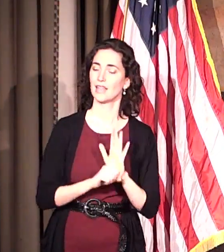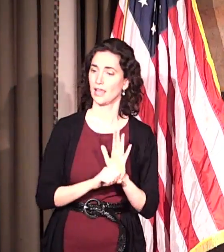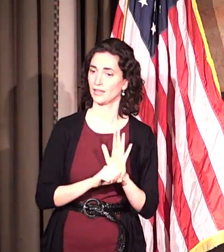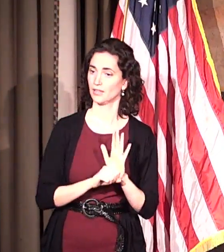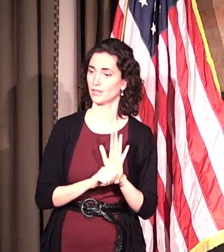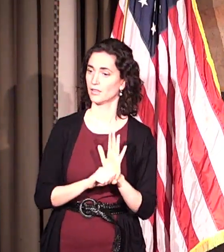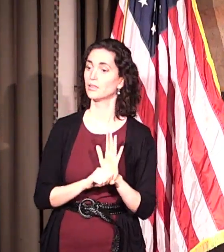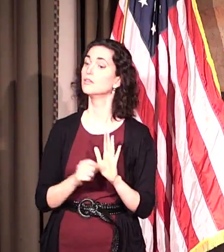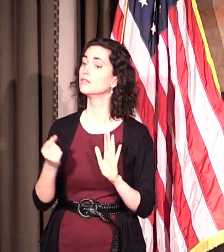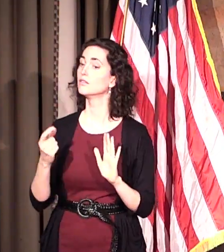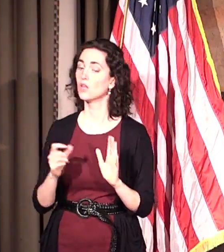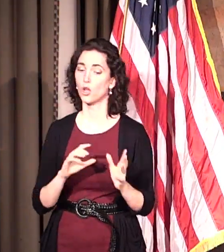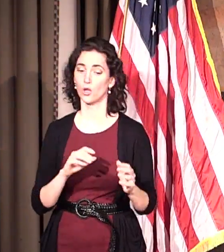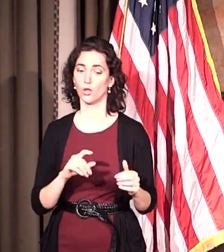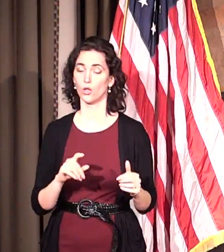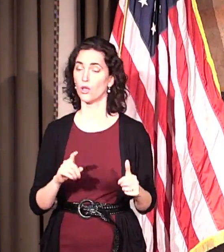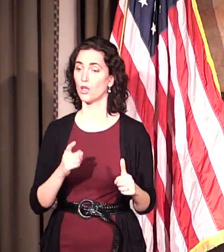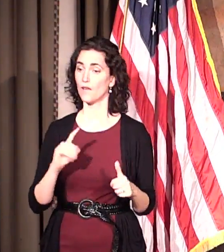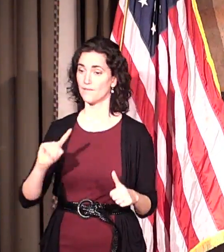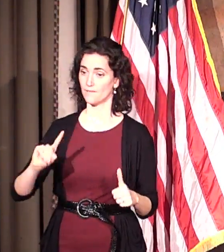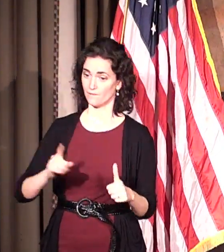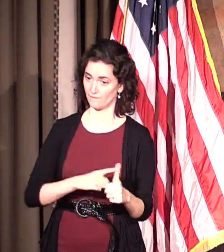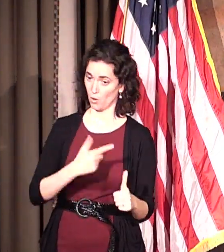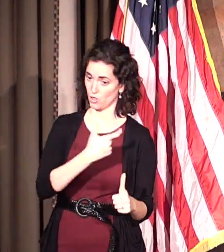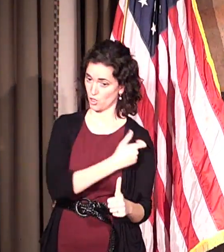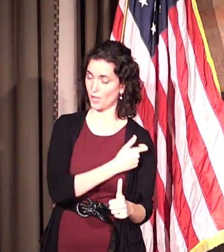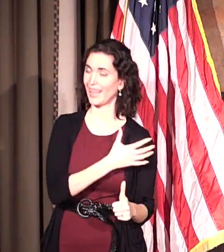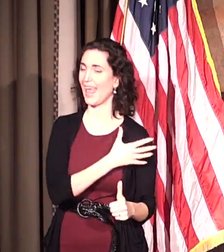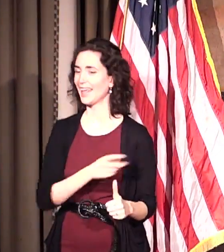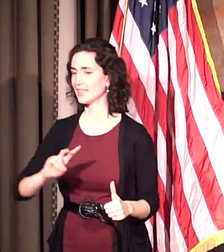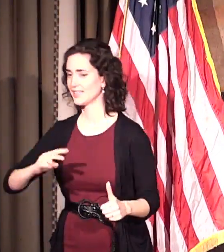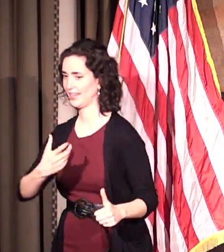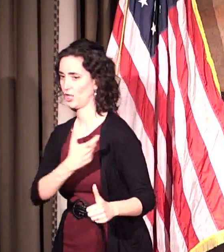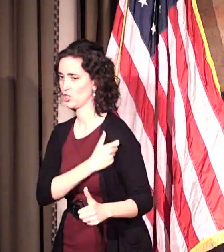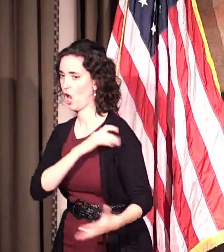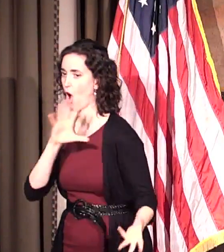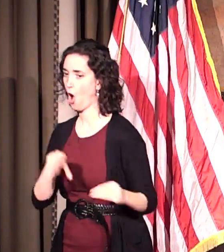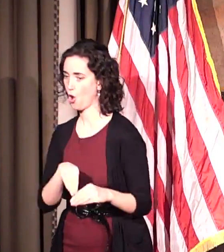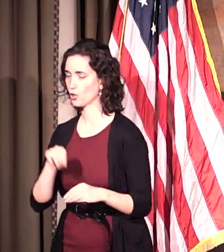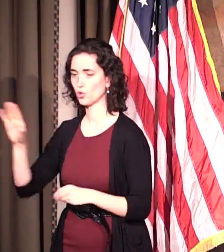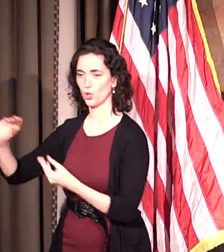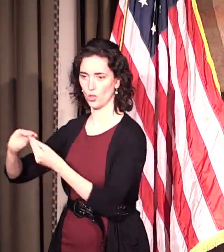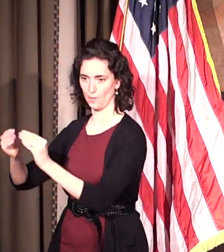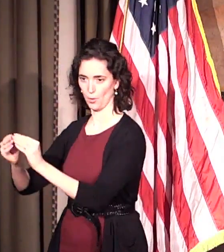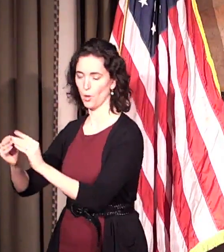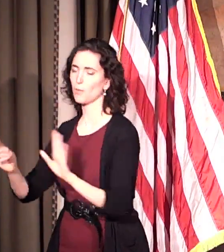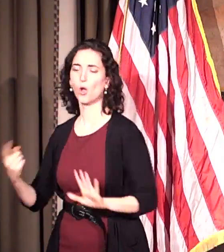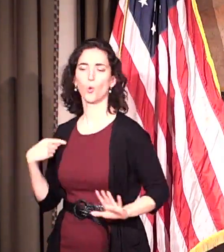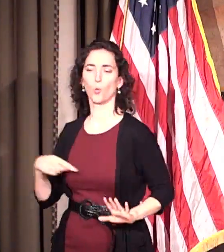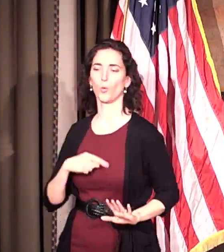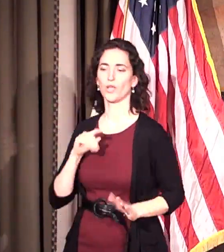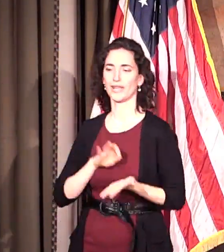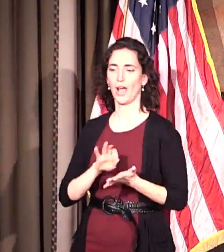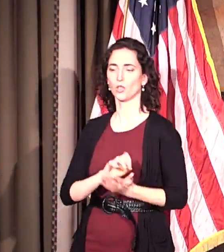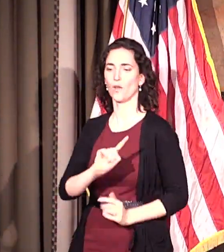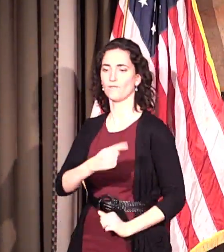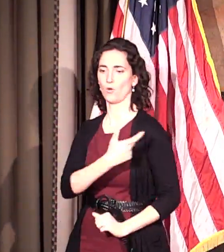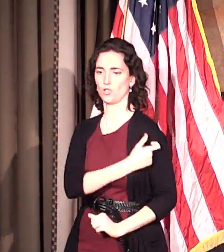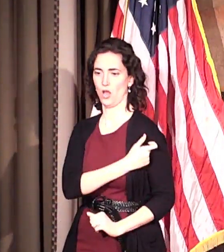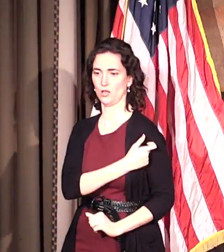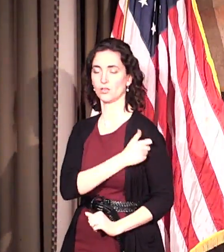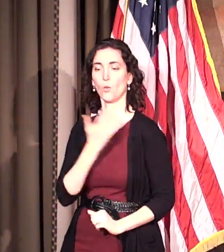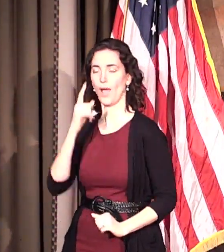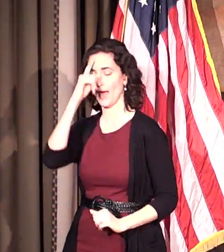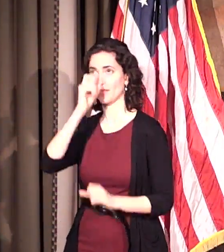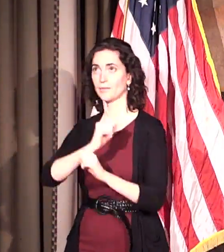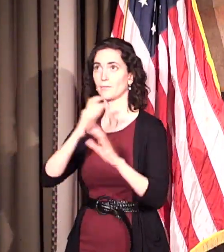are inclusive of both first and second doses. The numbers that I've been sharing here, for simplicity's sake, are just first doses, because the way that I